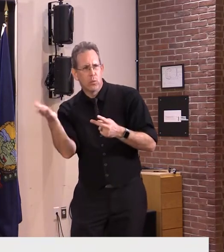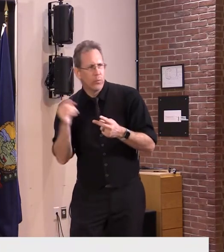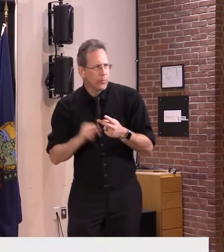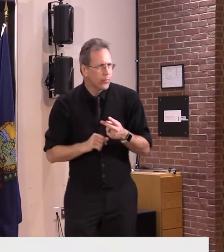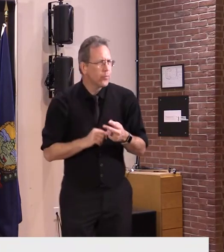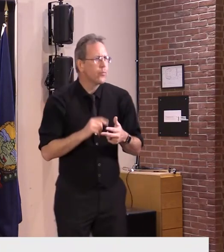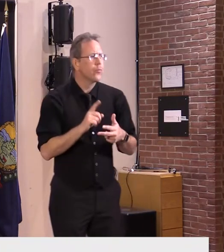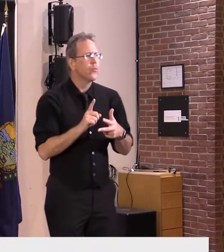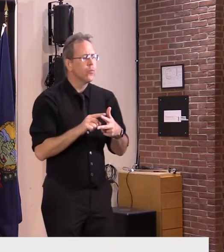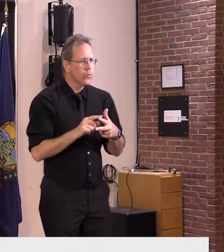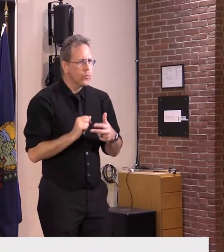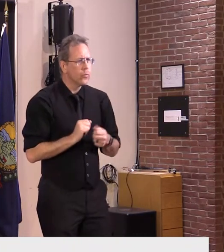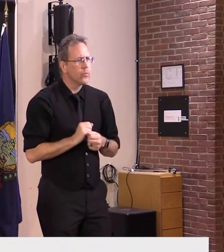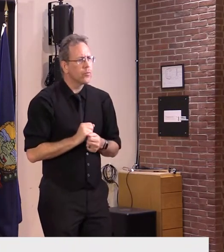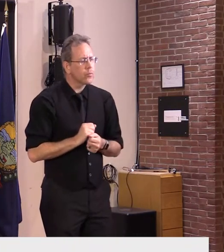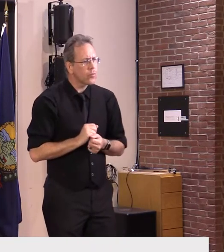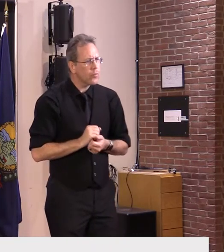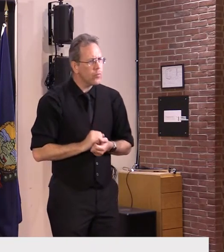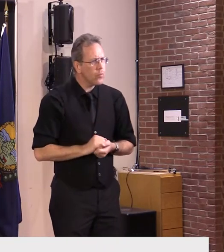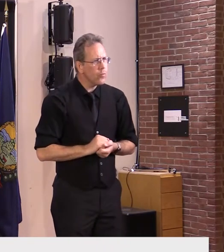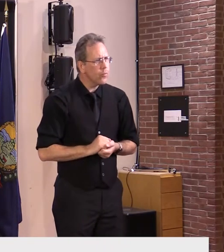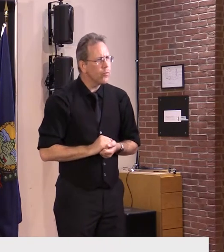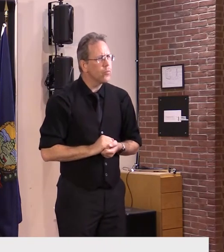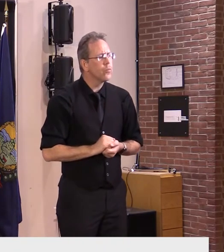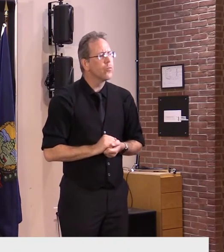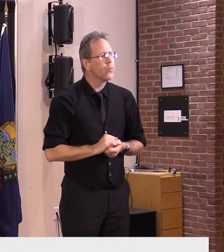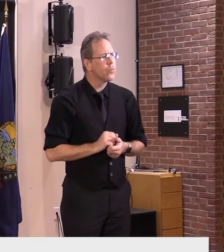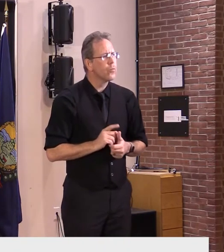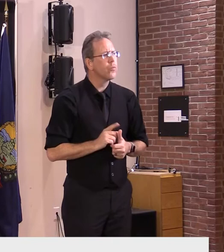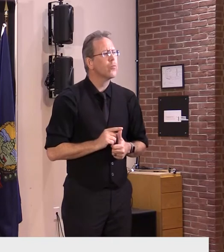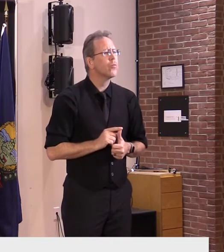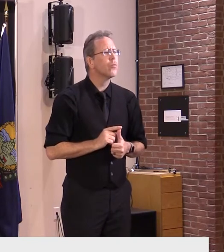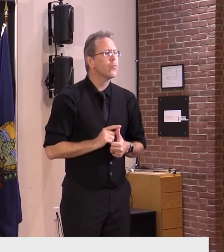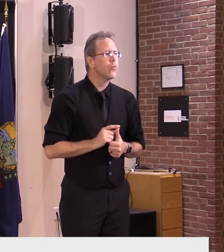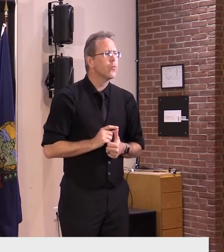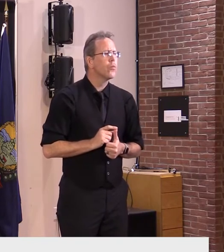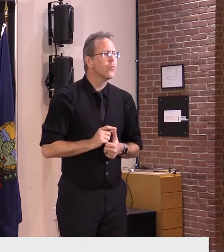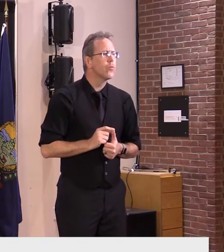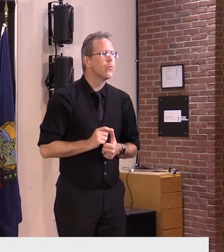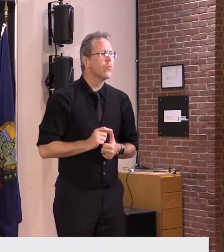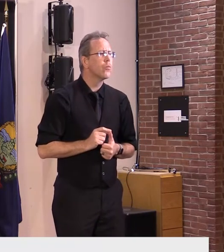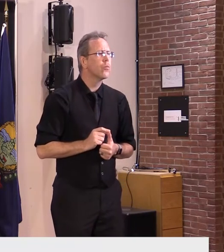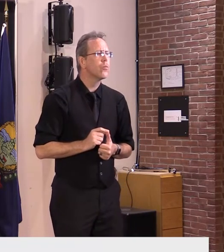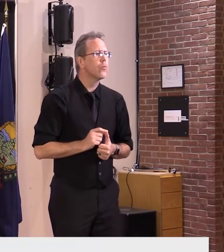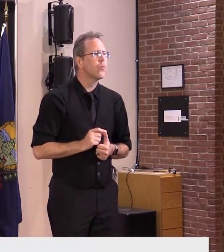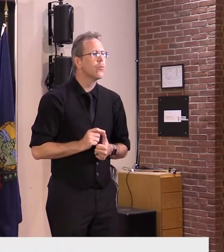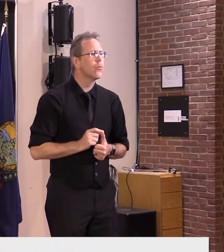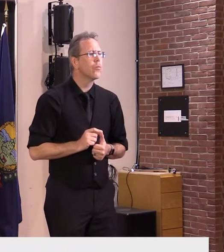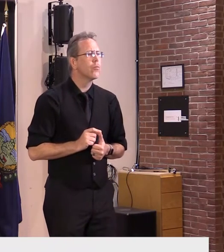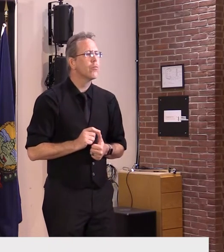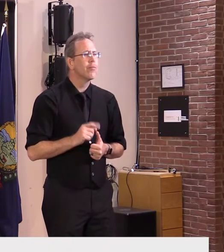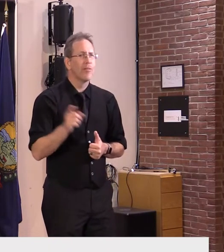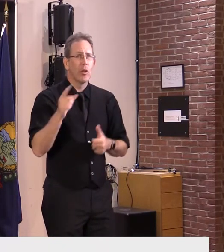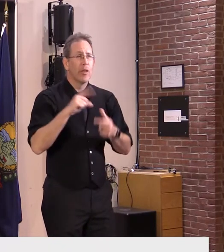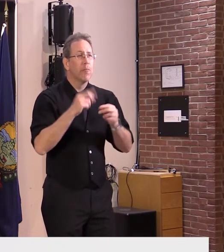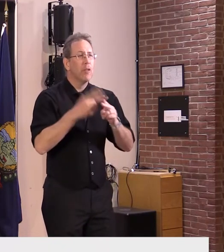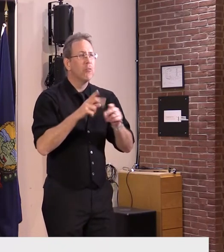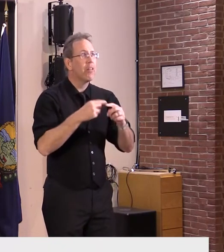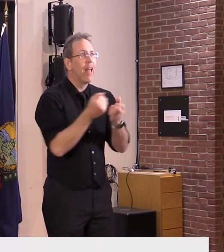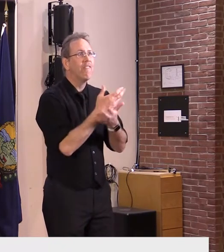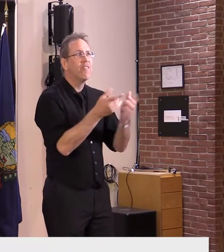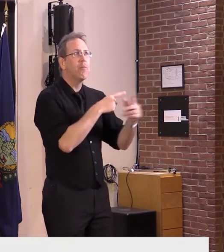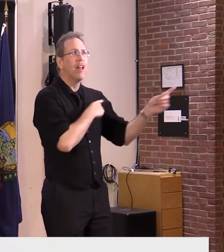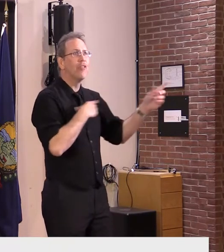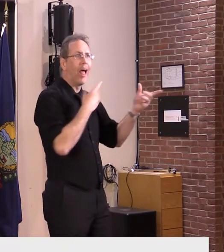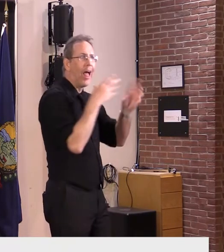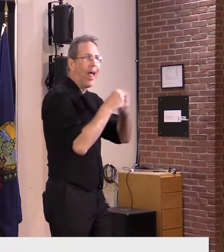Governor, you mentioned early in your remarks that you didn't get everything you wanted out of the legislative session. Can you just give us a couple of